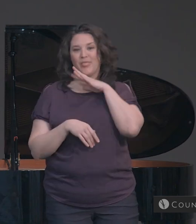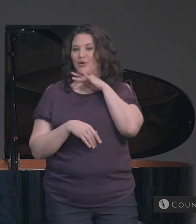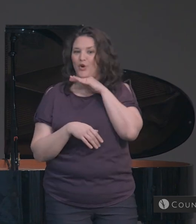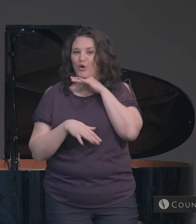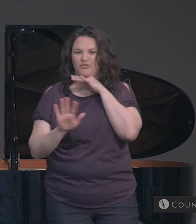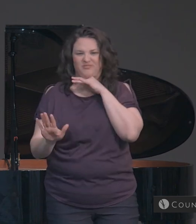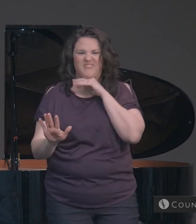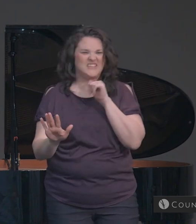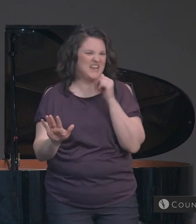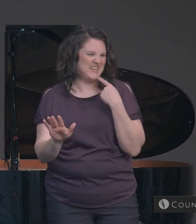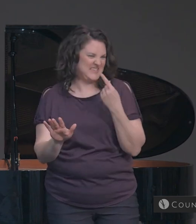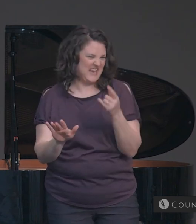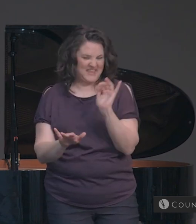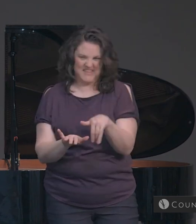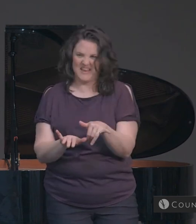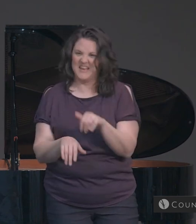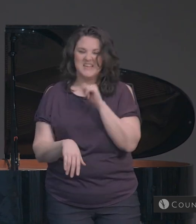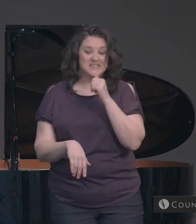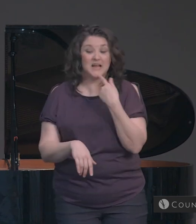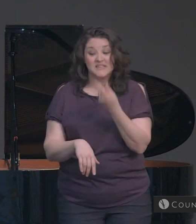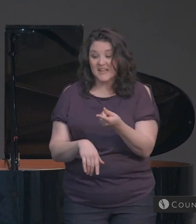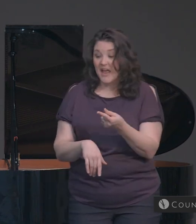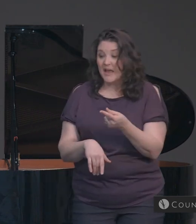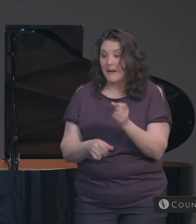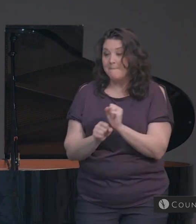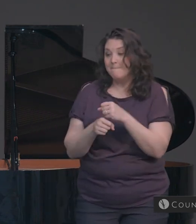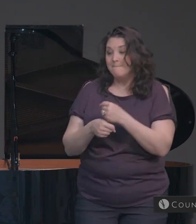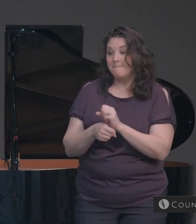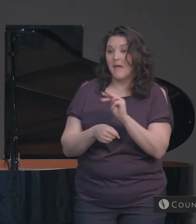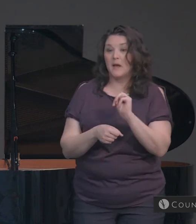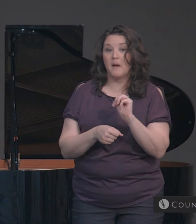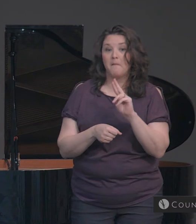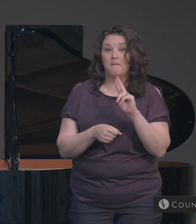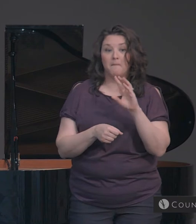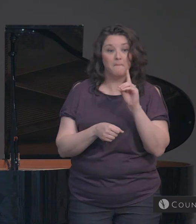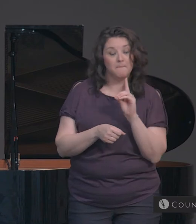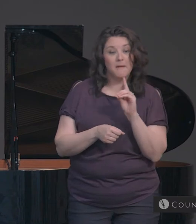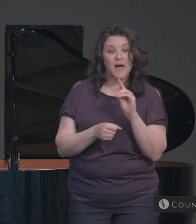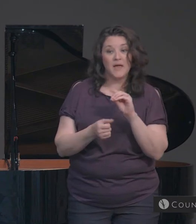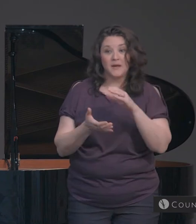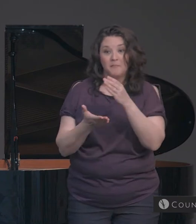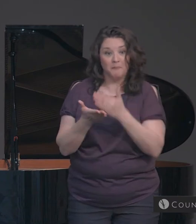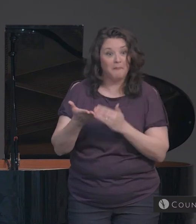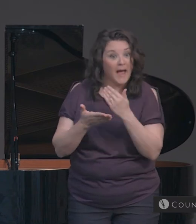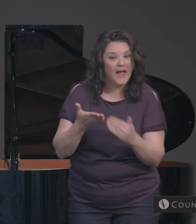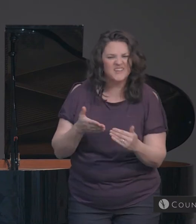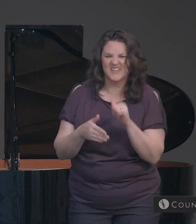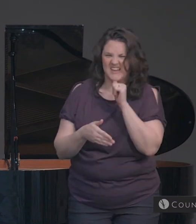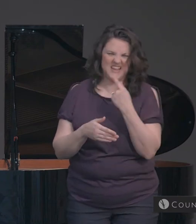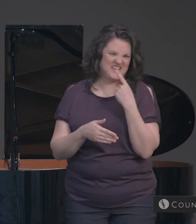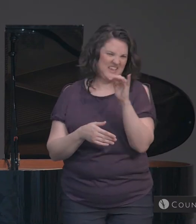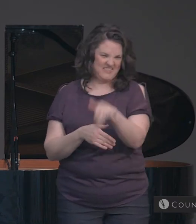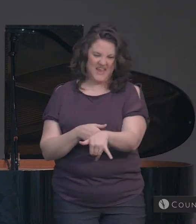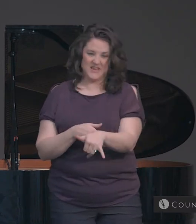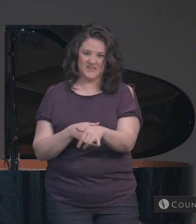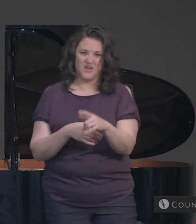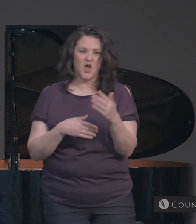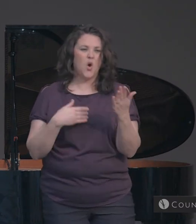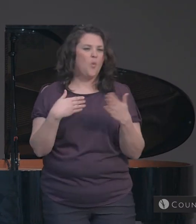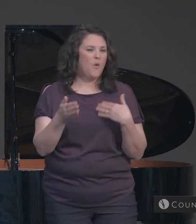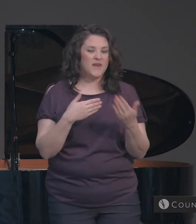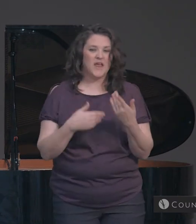what he's saying. He's not saying, go out and make mud pies and have fun out there. That's not what he's saying. No,